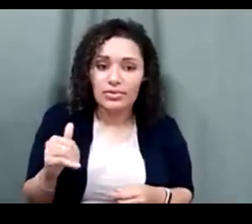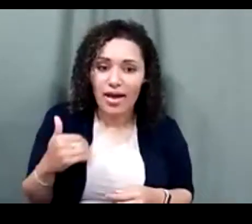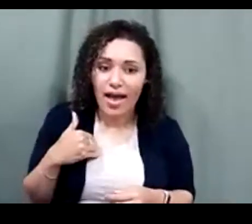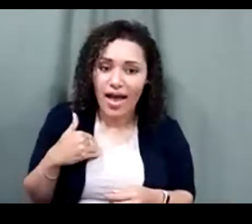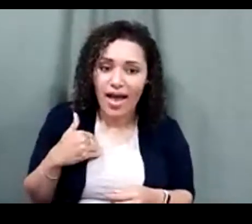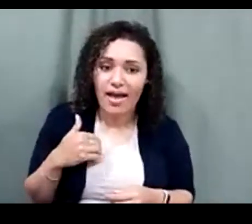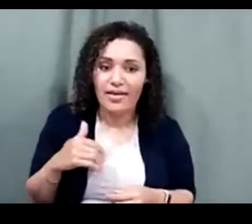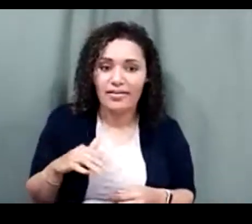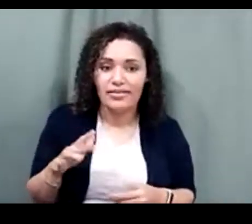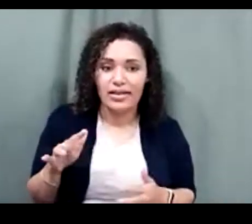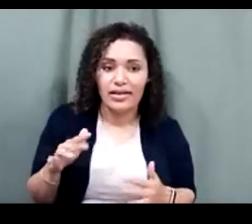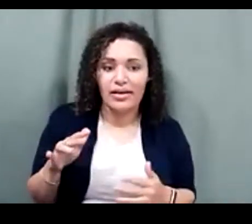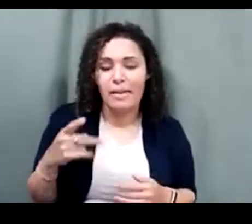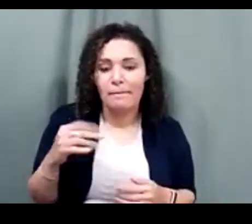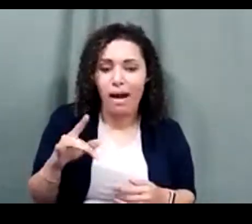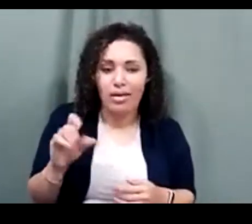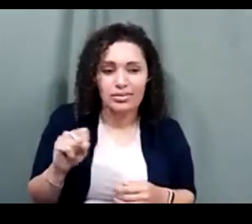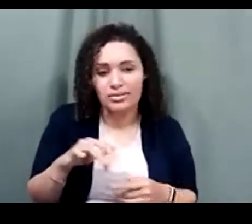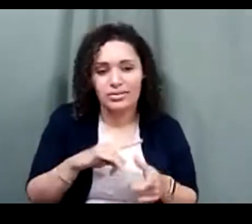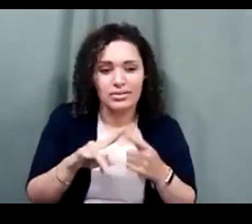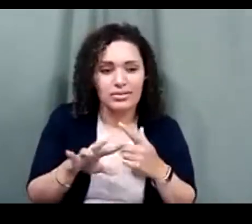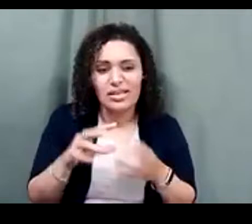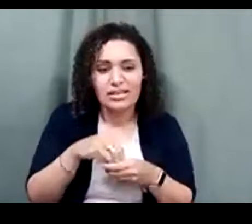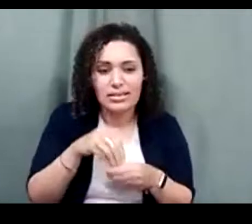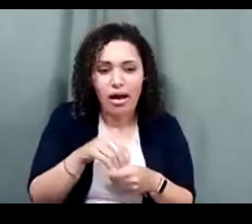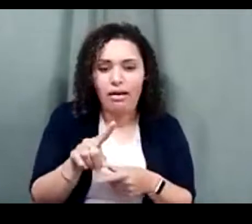phenolics and all that kind of stuff in them.